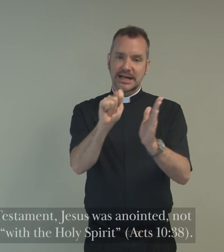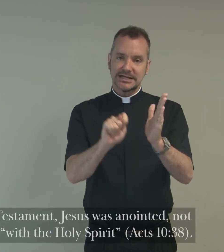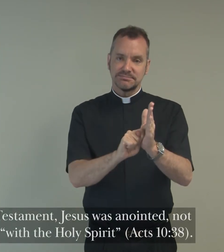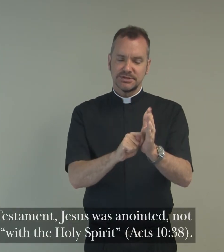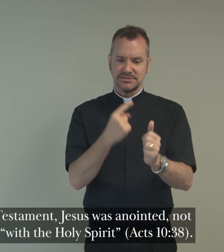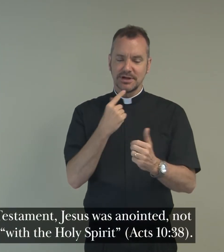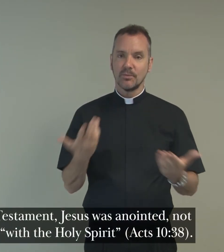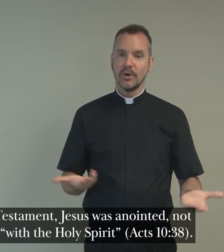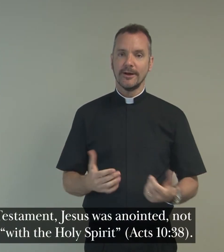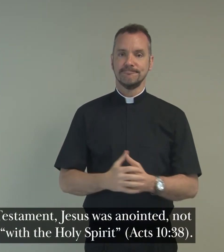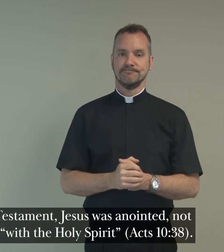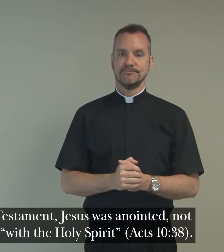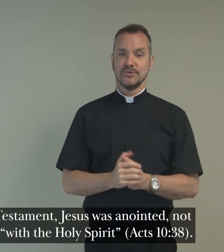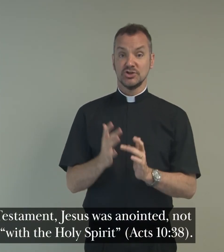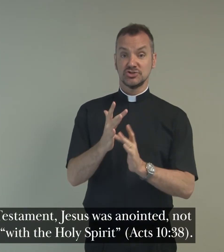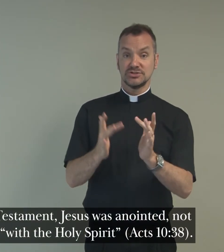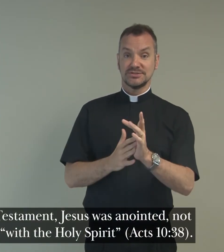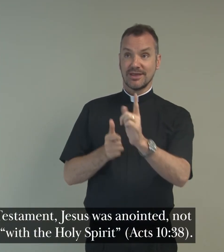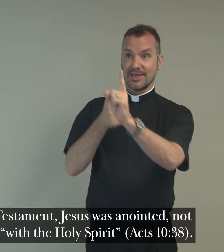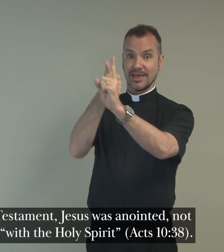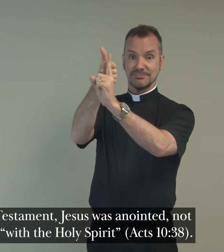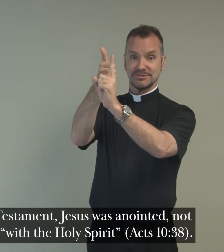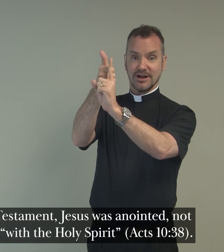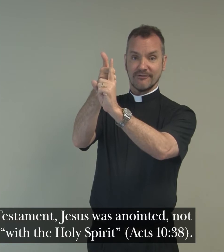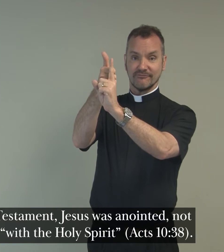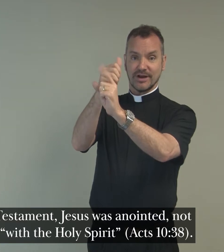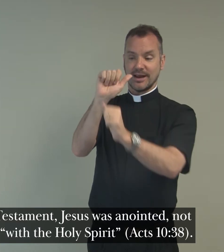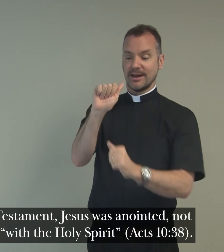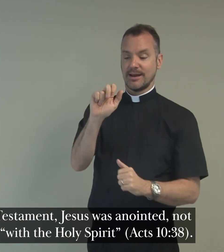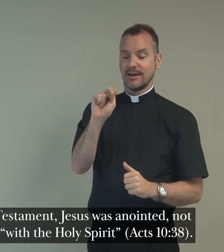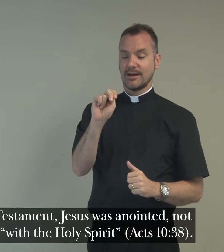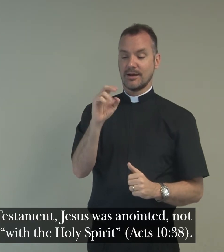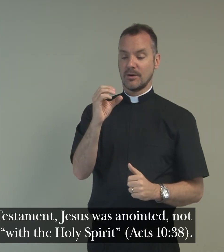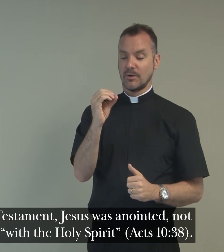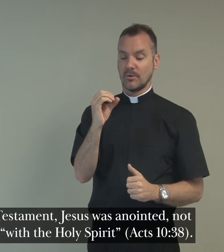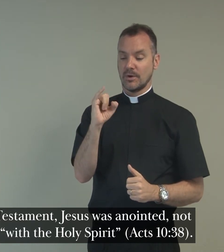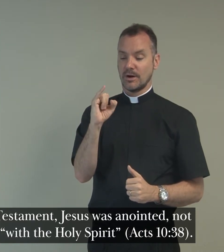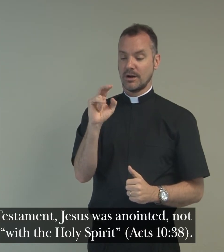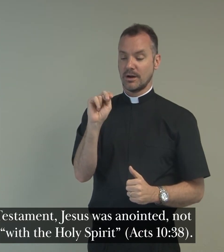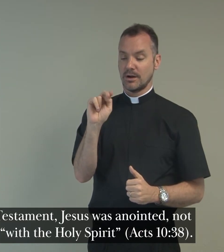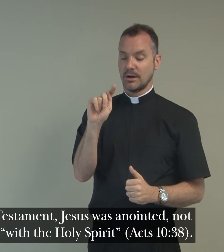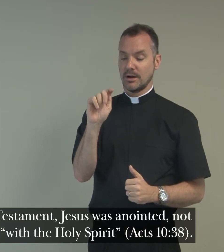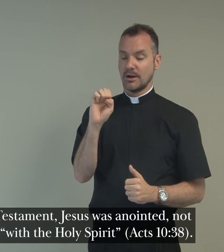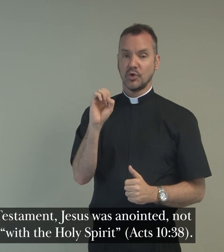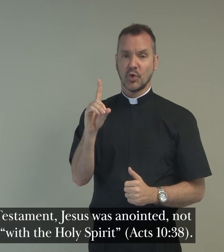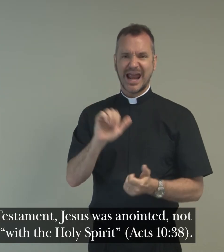In the New Testament, Jesus was anointed, not with oil, but with the Holy Spirit.